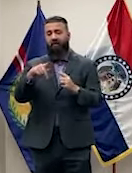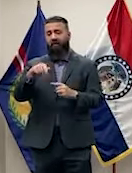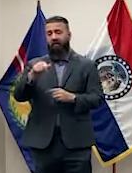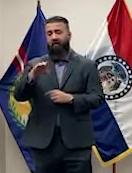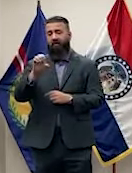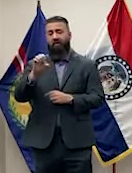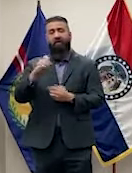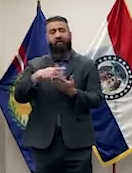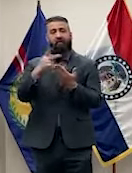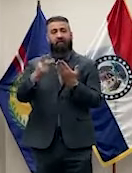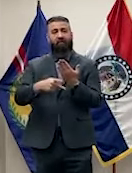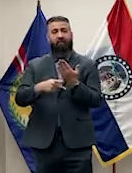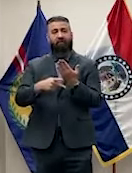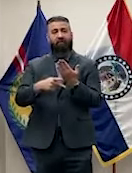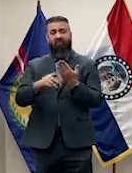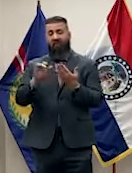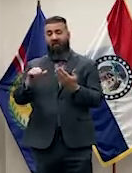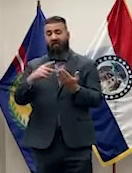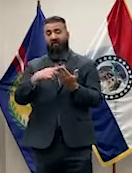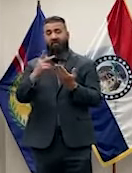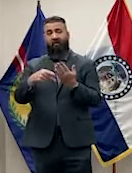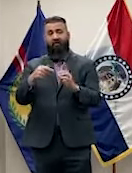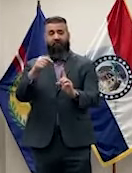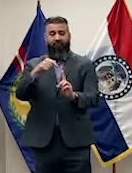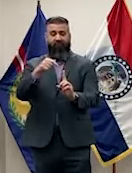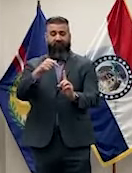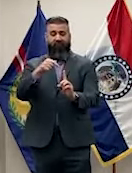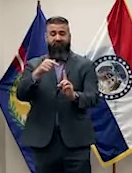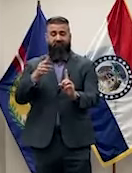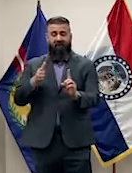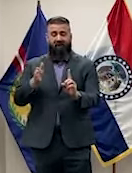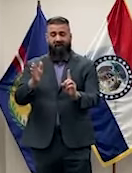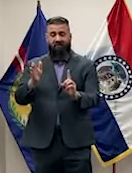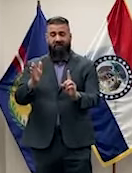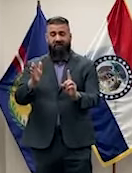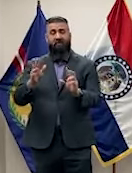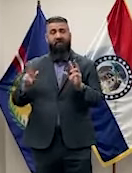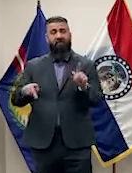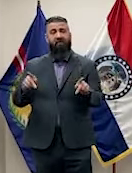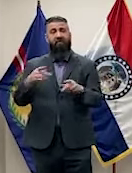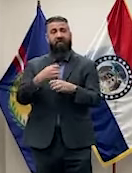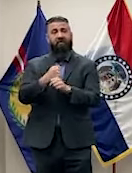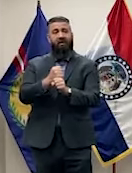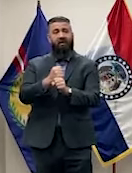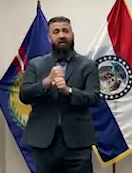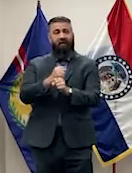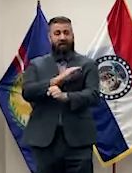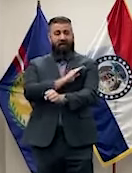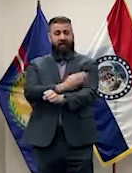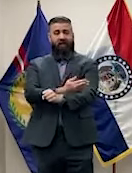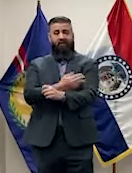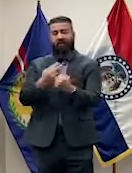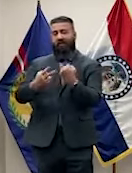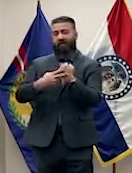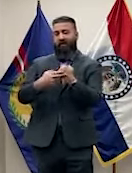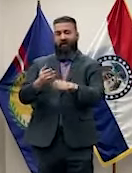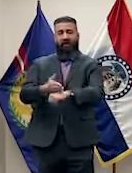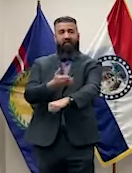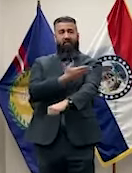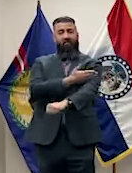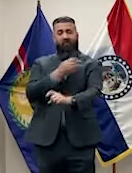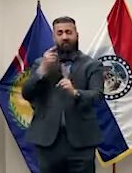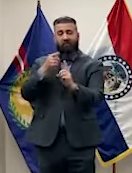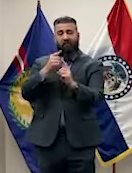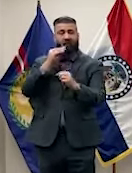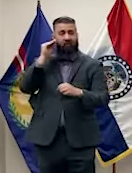a program that allows people who make energy-saving improvements to their